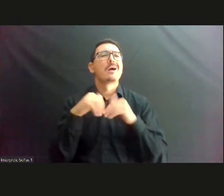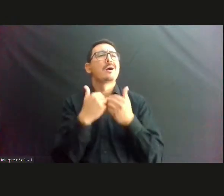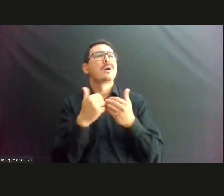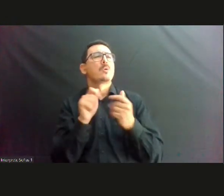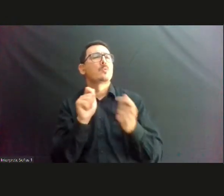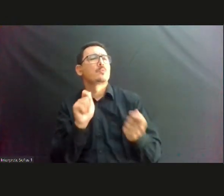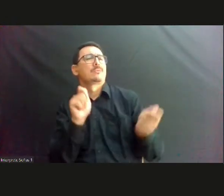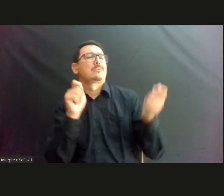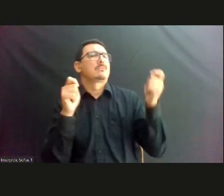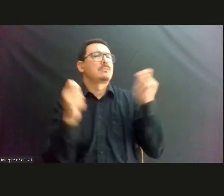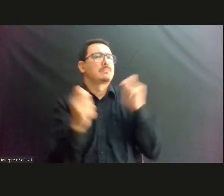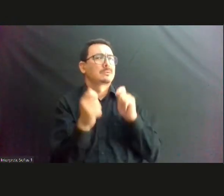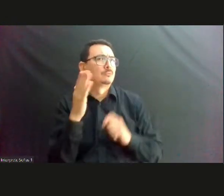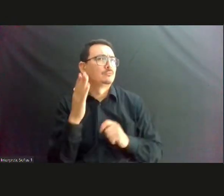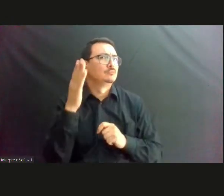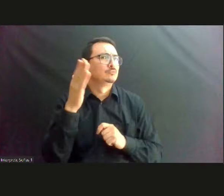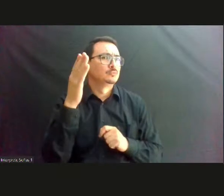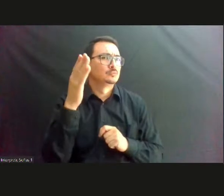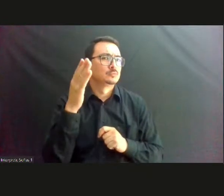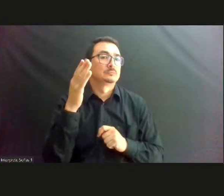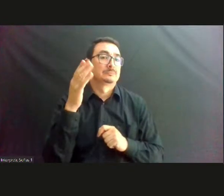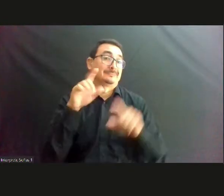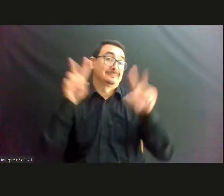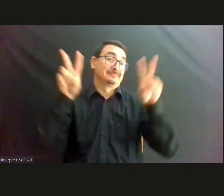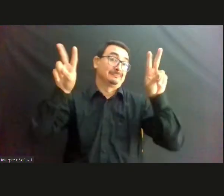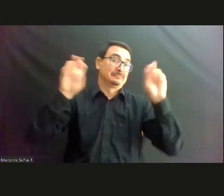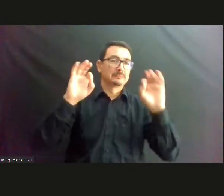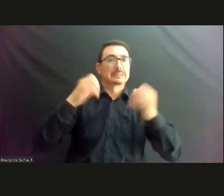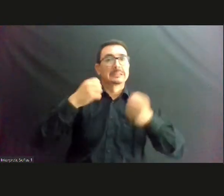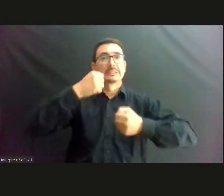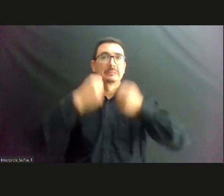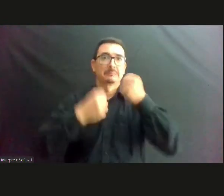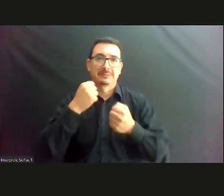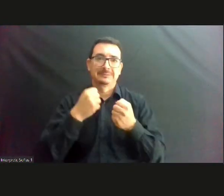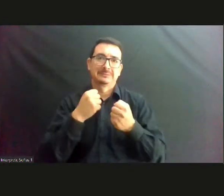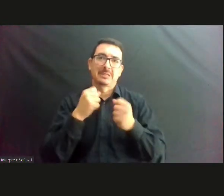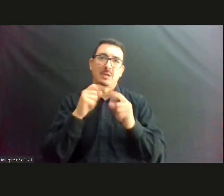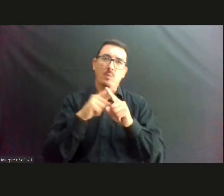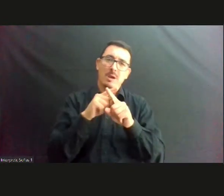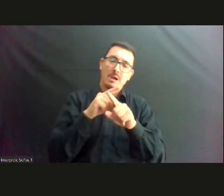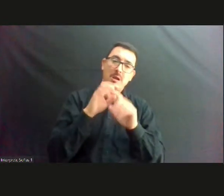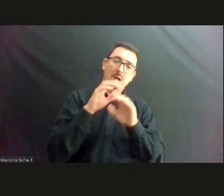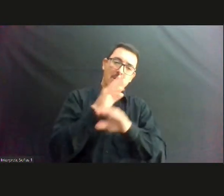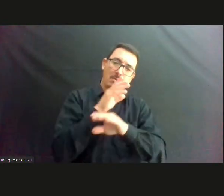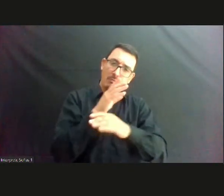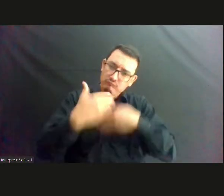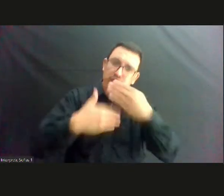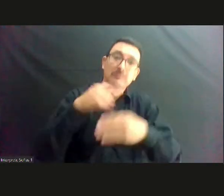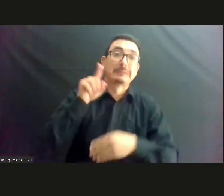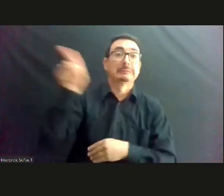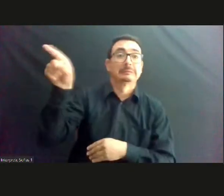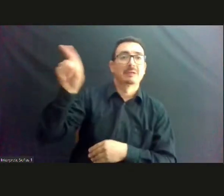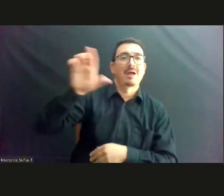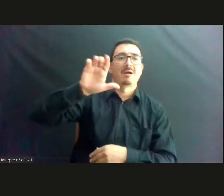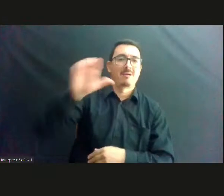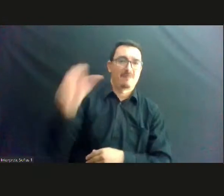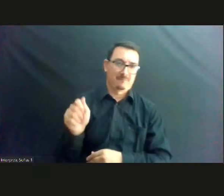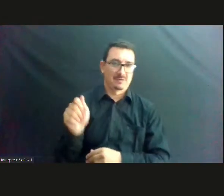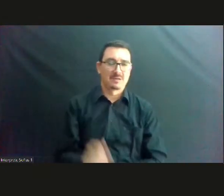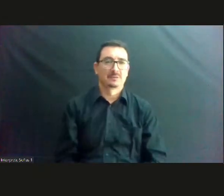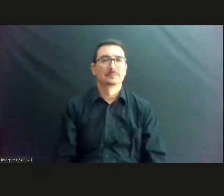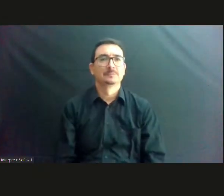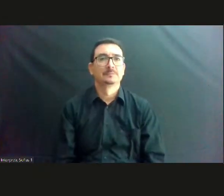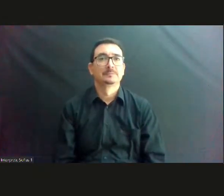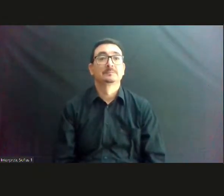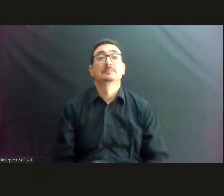in Africa. The second session on more resilient and sustainable tourism